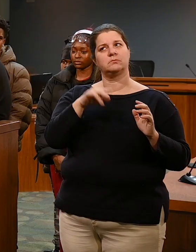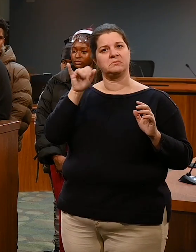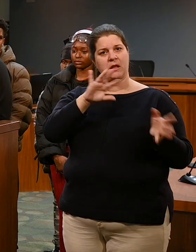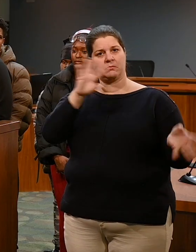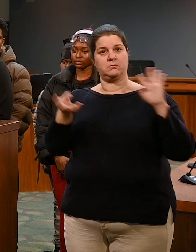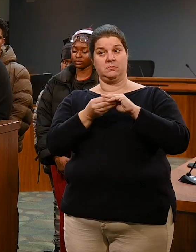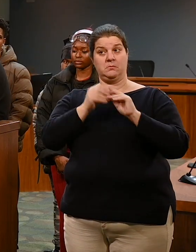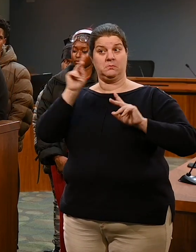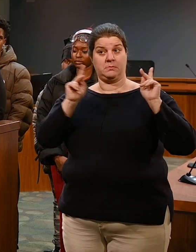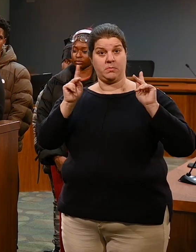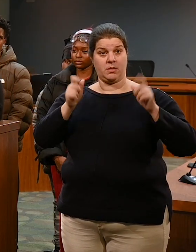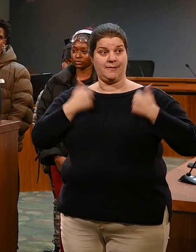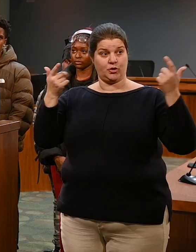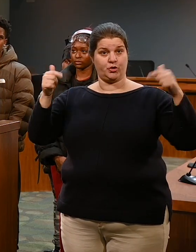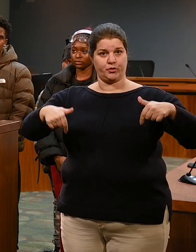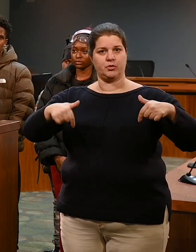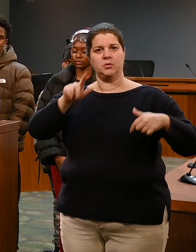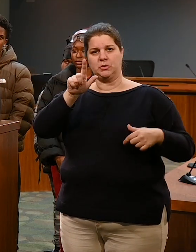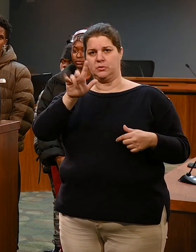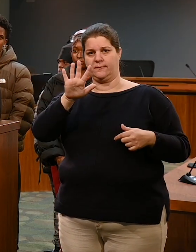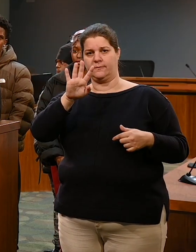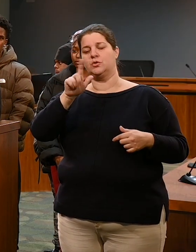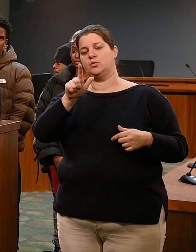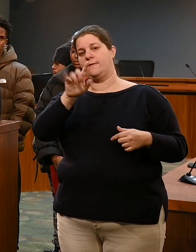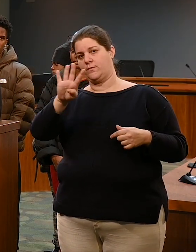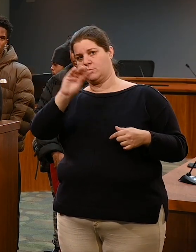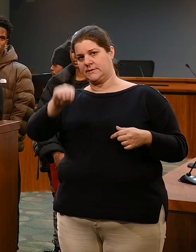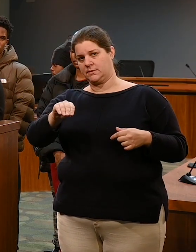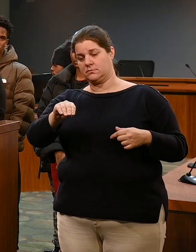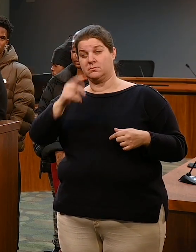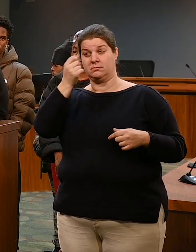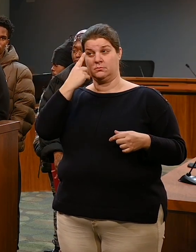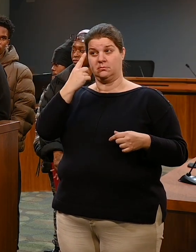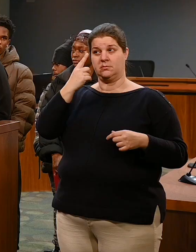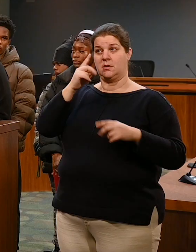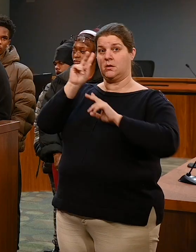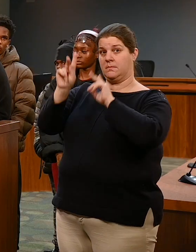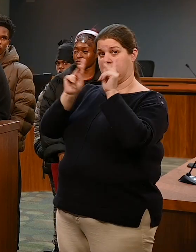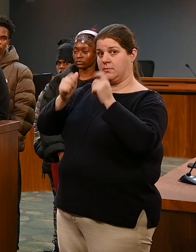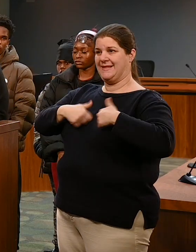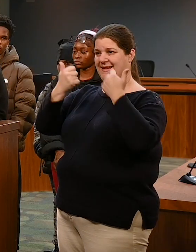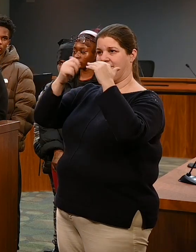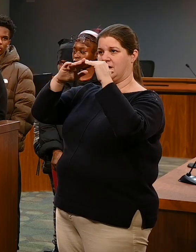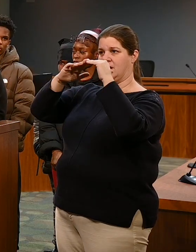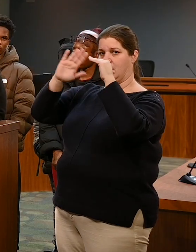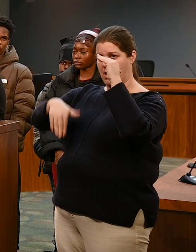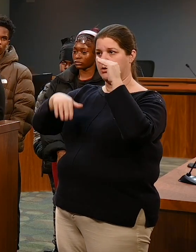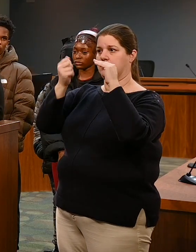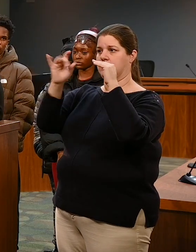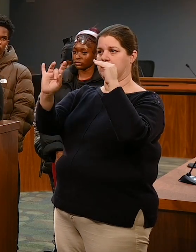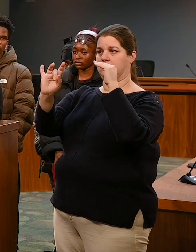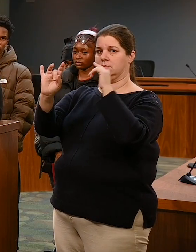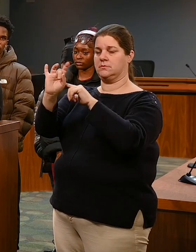population. Even though the young people under 18 makes up 24% of the population, they're 100% of